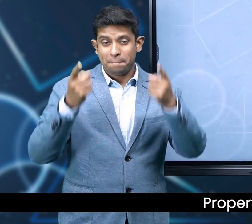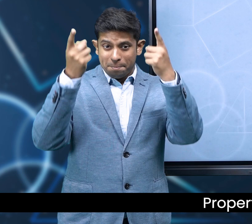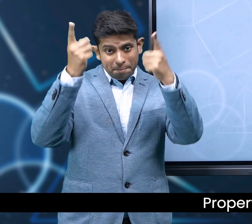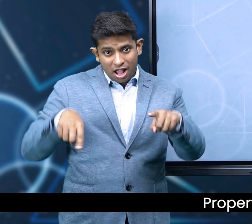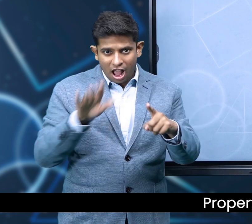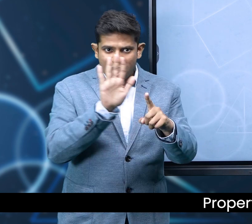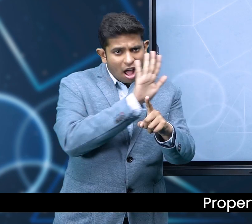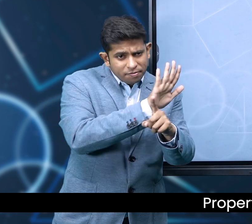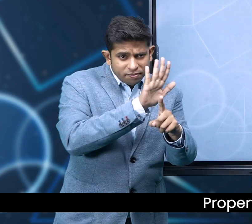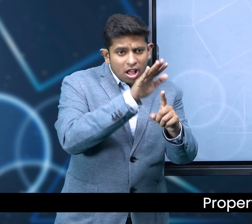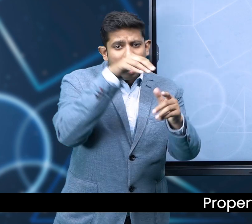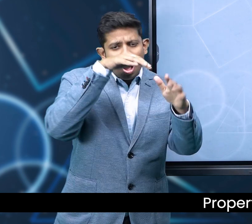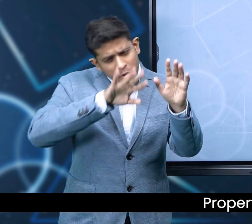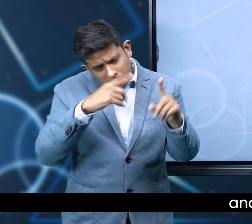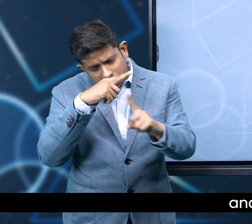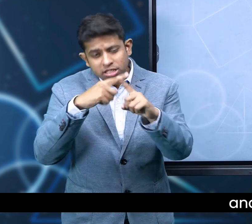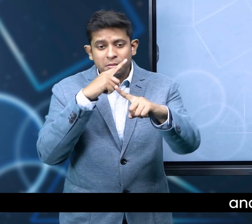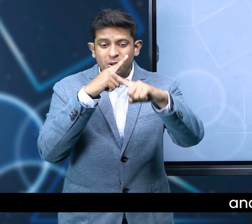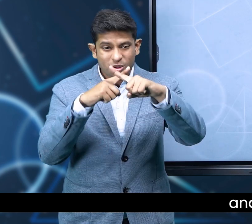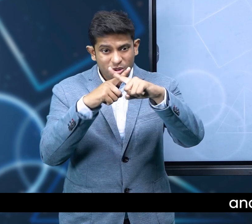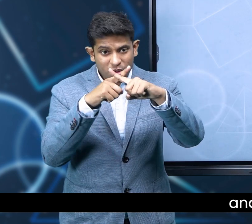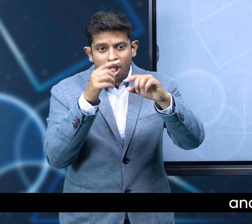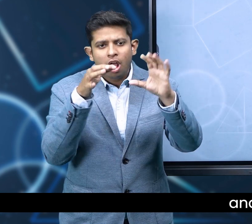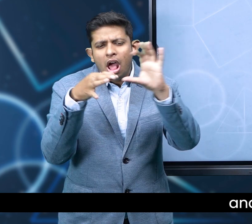and properties of factors and multiples.